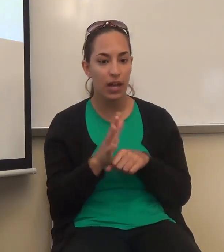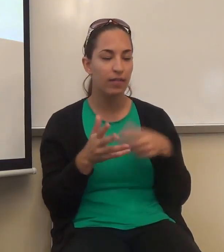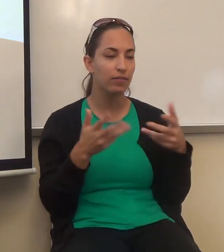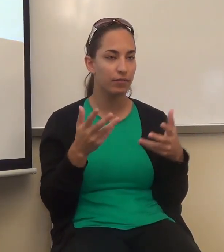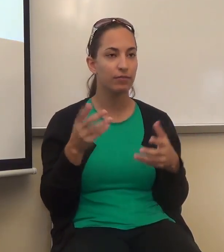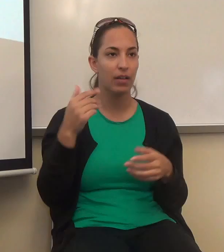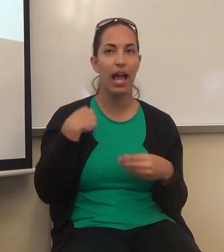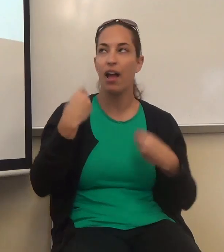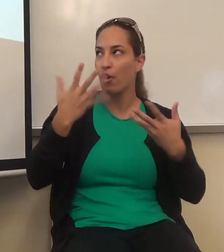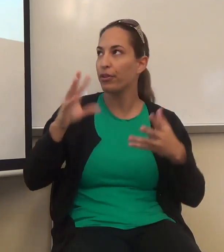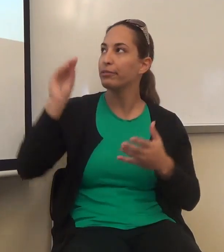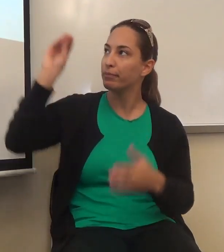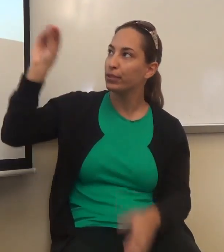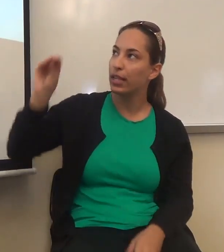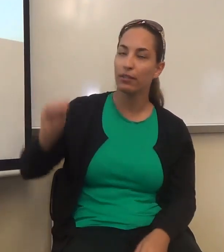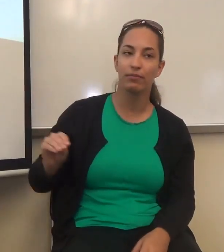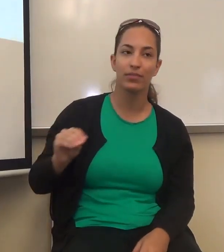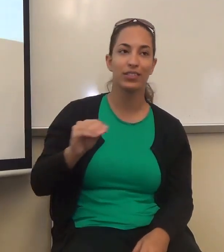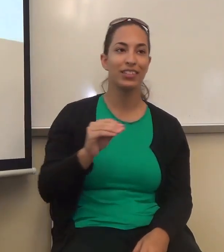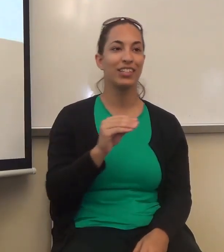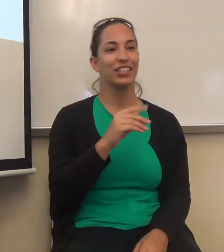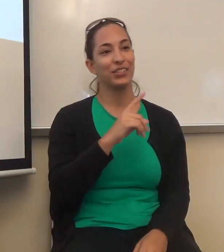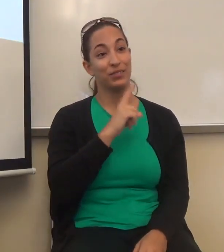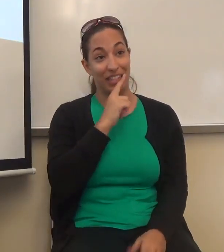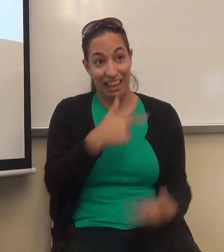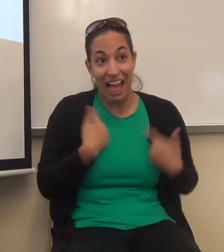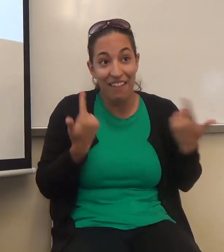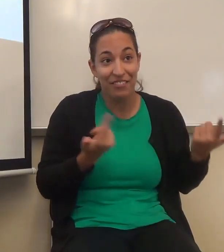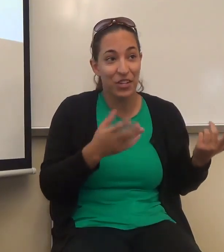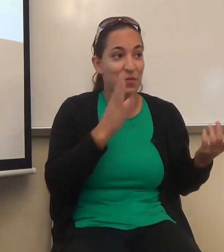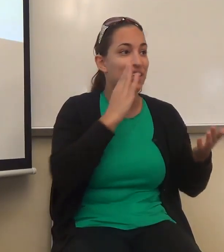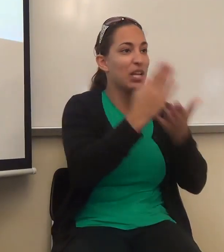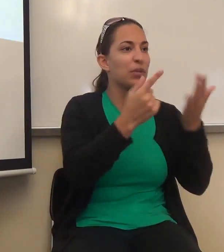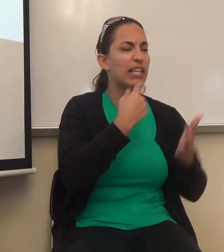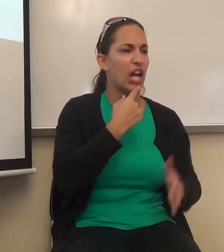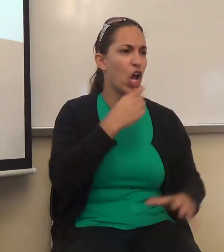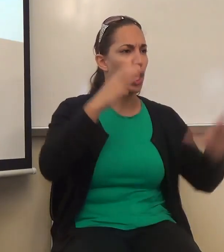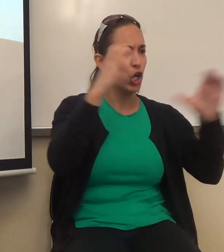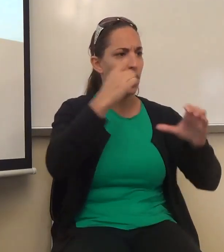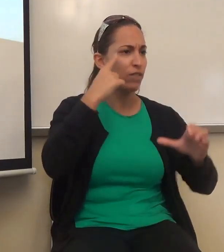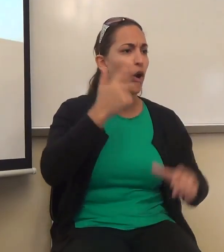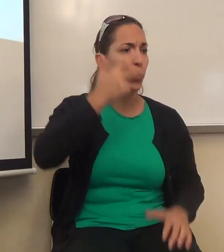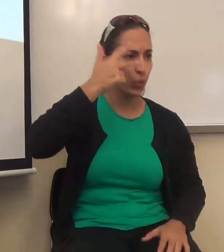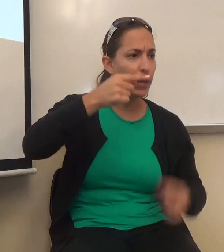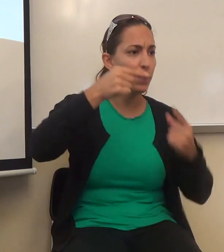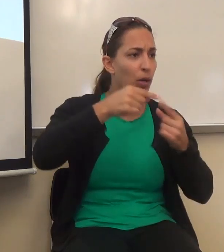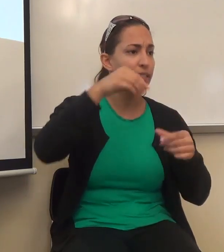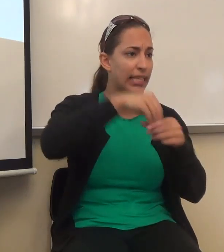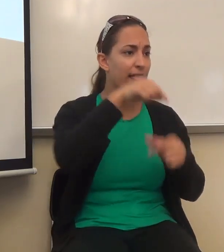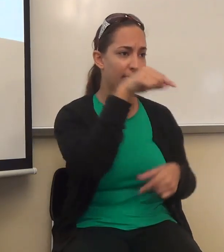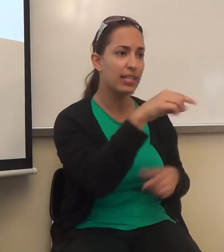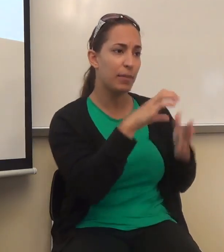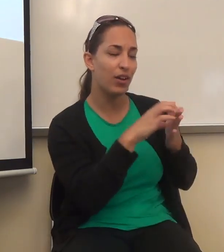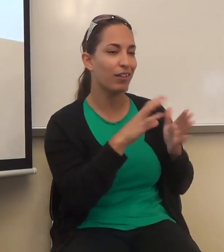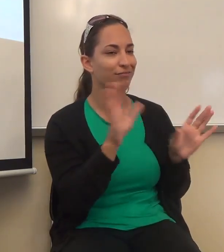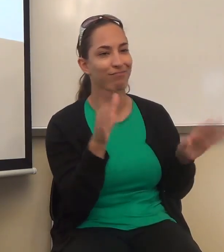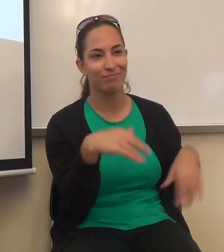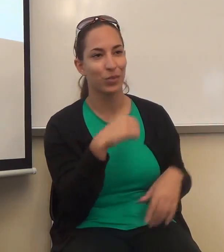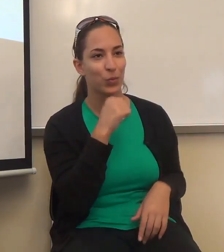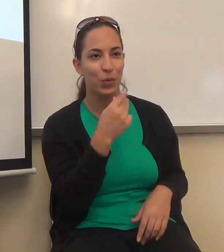Obviously, in real life, nobody's going to tell you, look for 3 points in this paragraph, but mostly you guys have figured out how